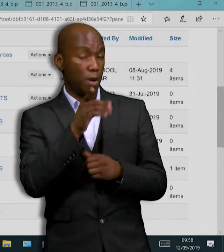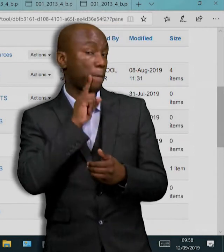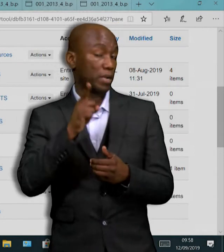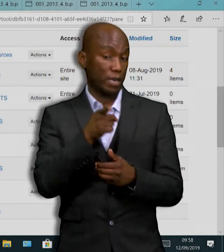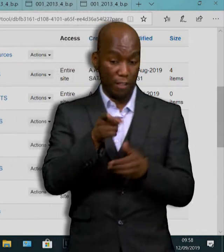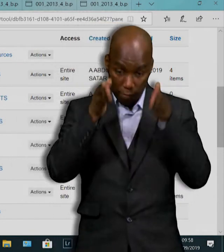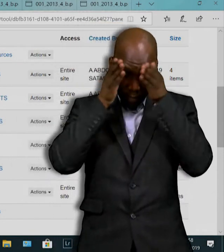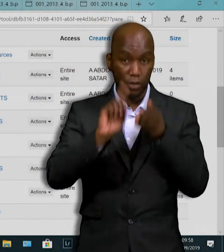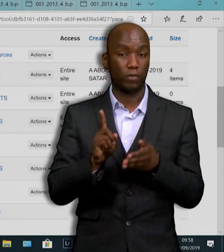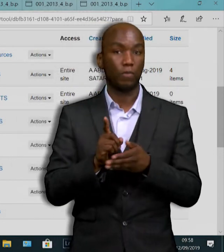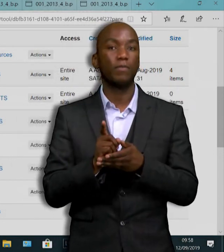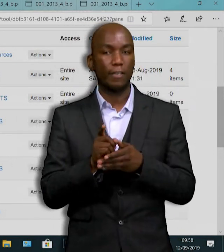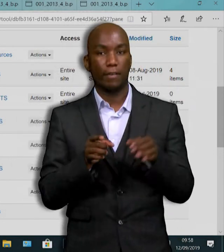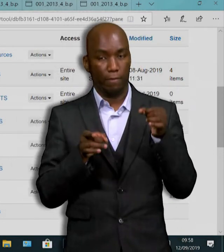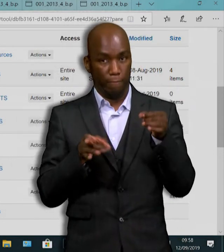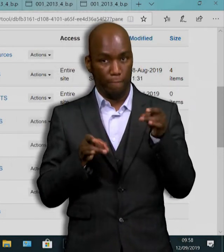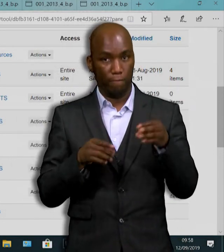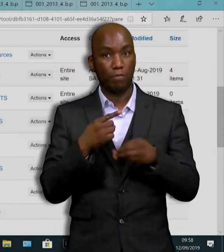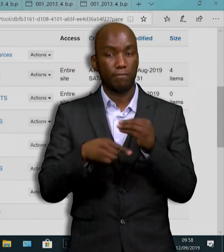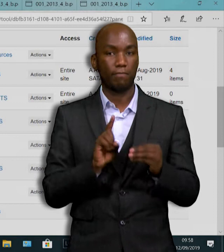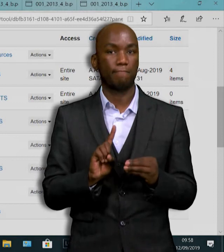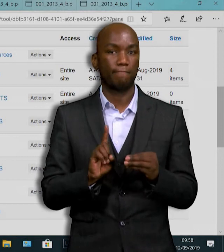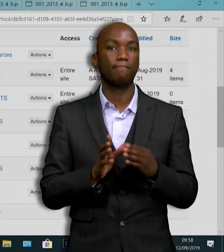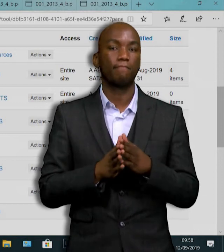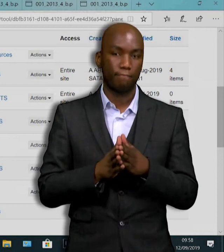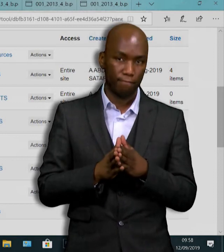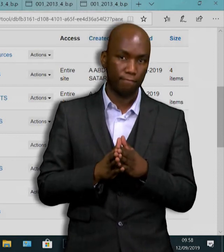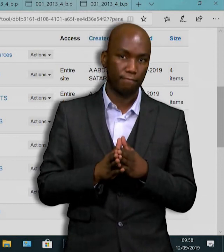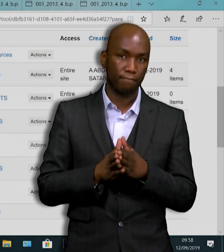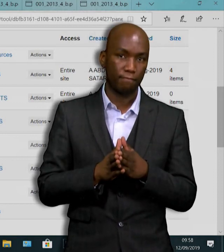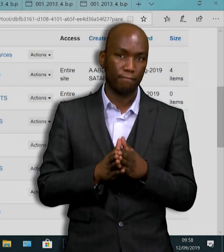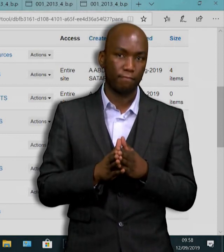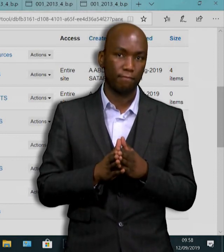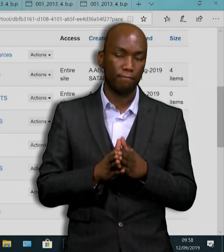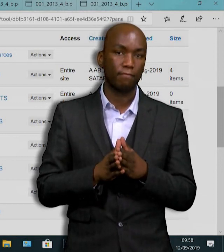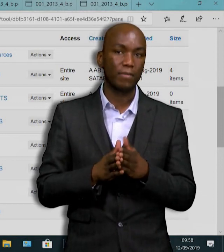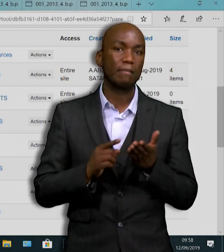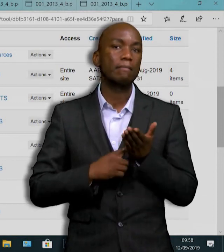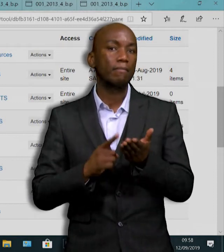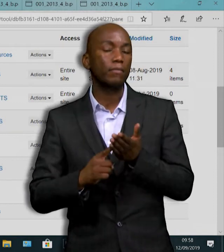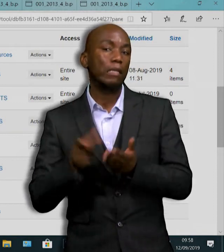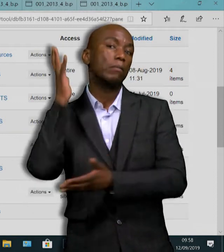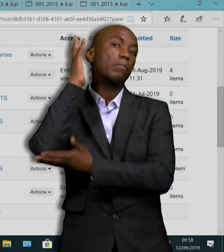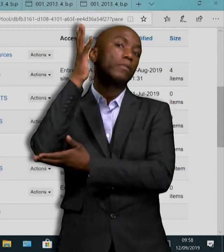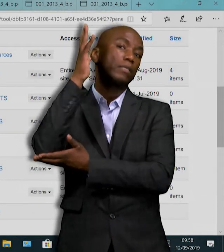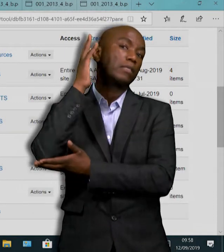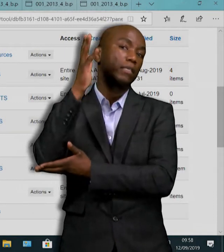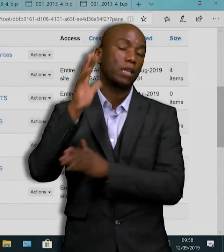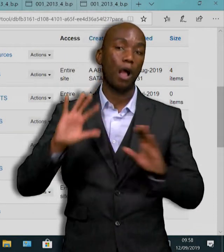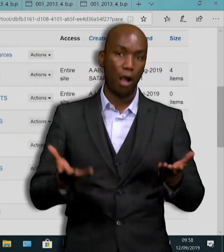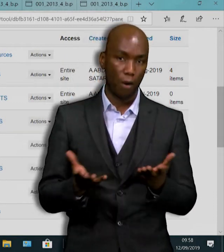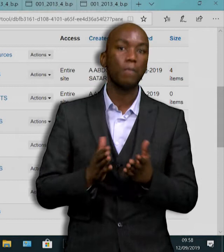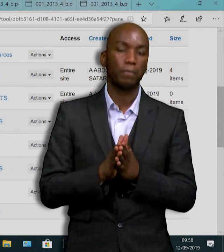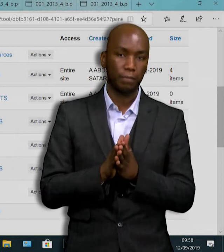instructions, etc., that provide information related to and discussed in the live